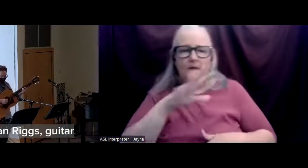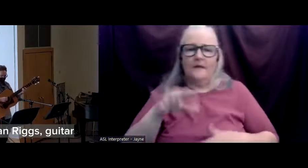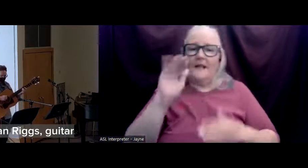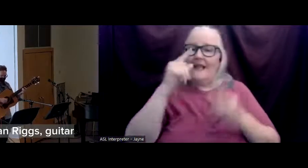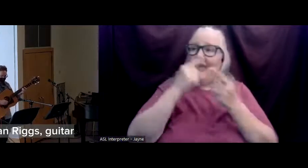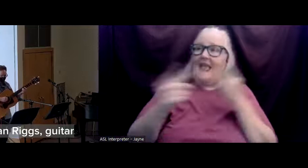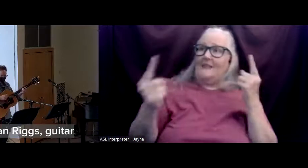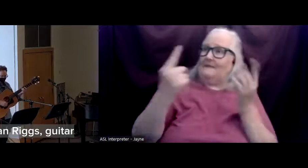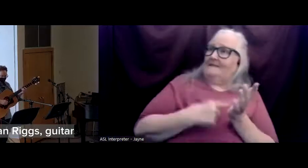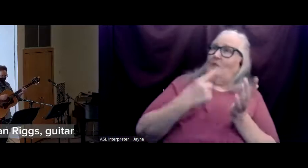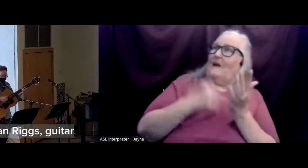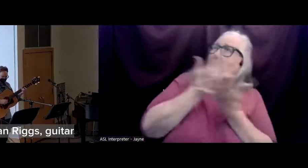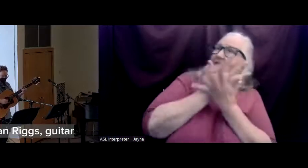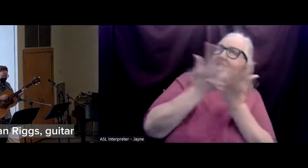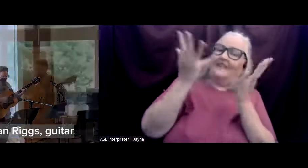disguise.